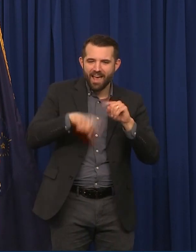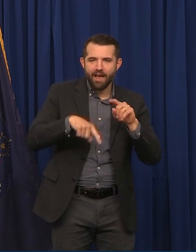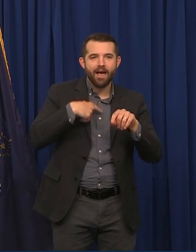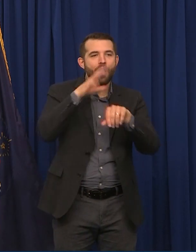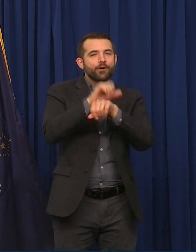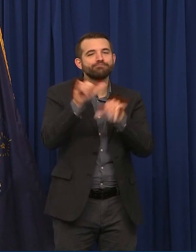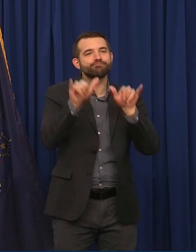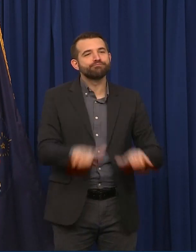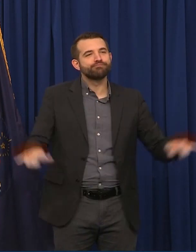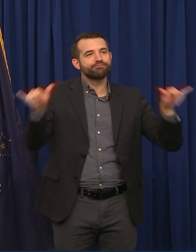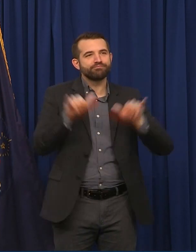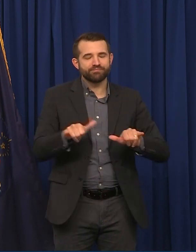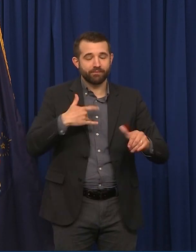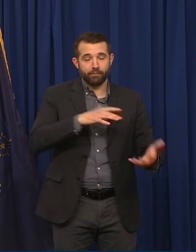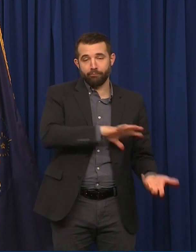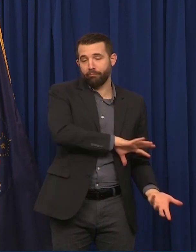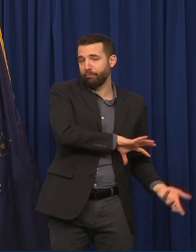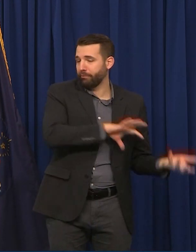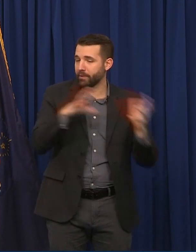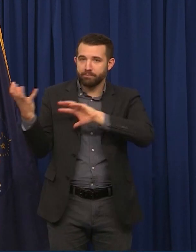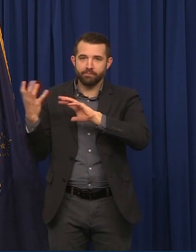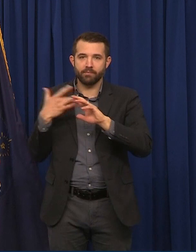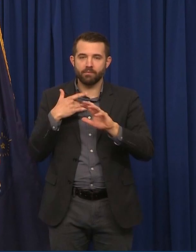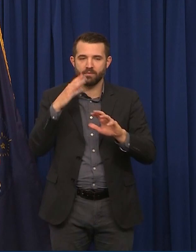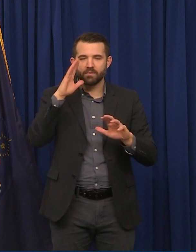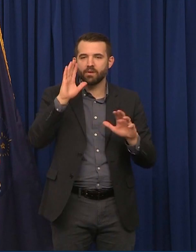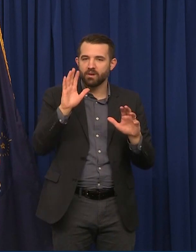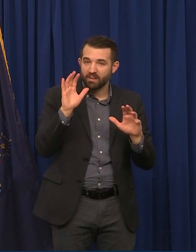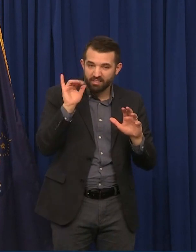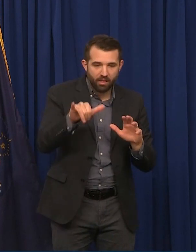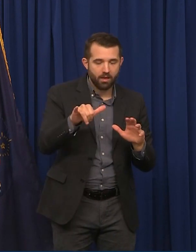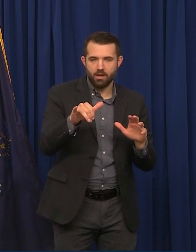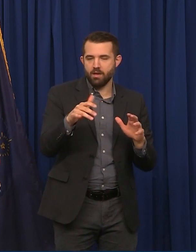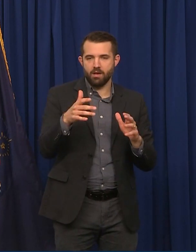okay, because it's okay not to be okay.